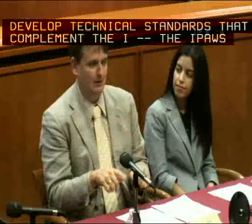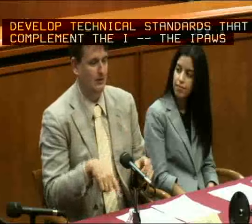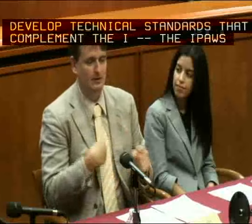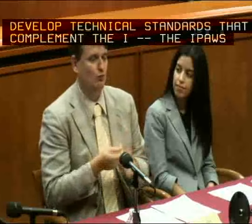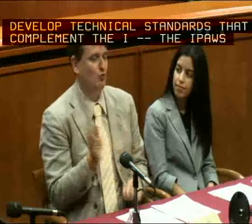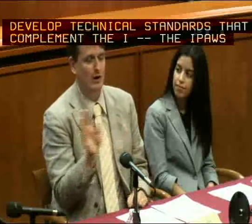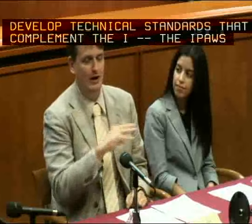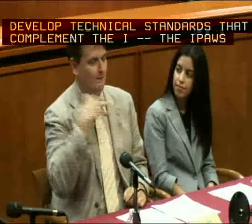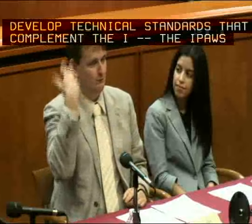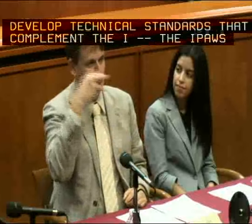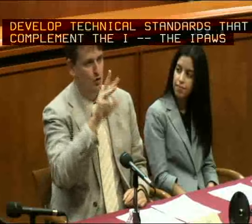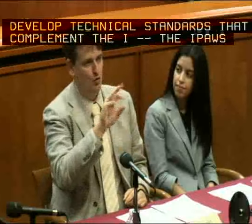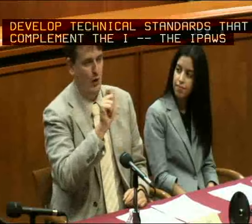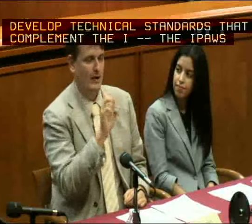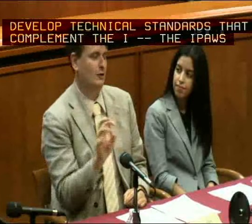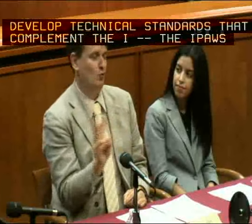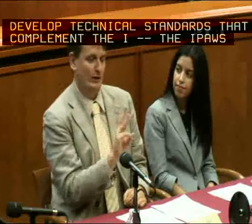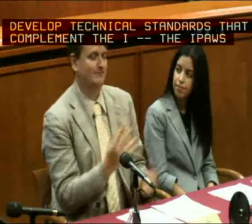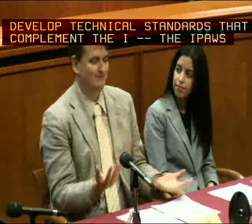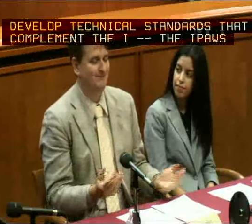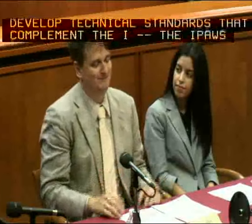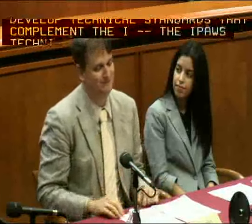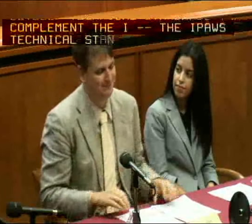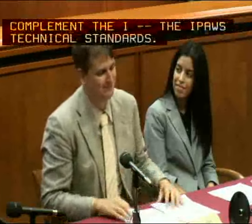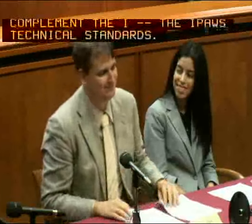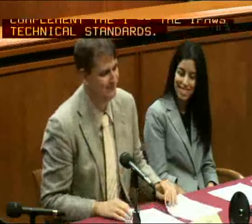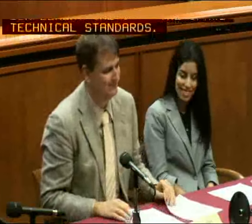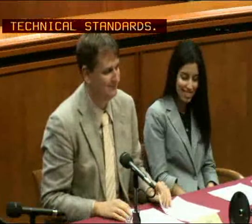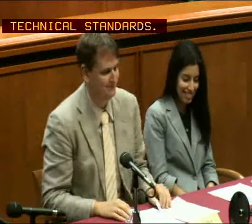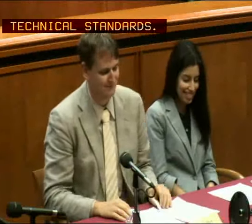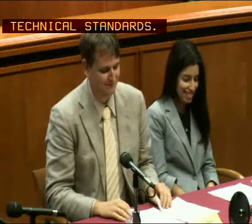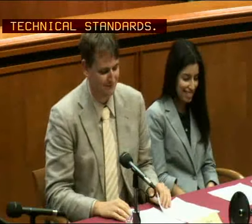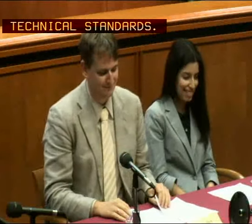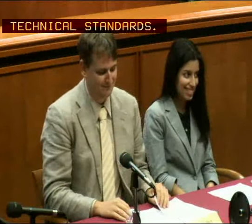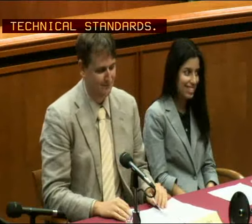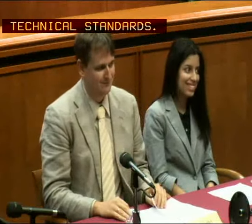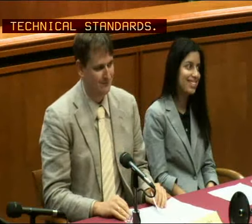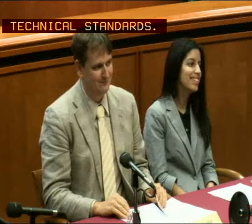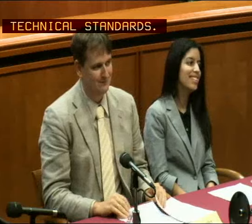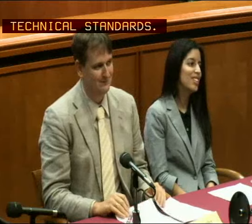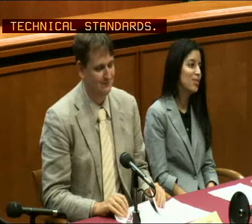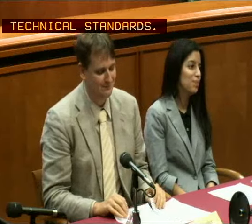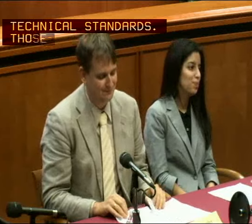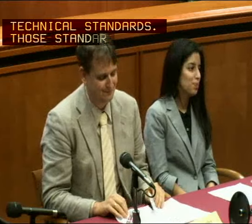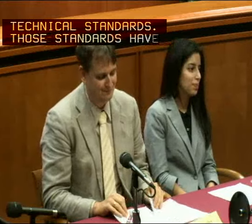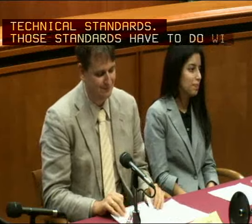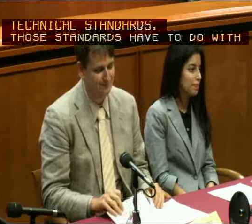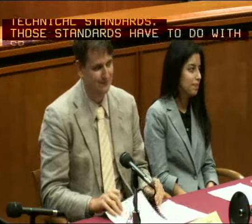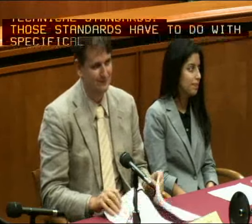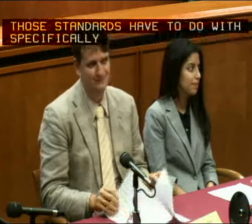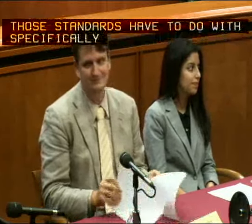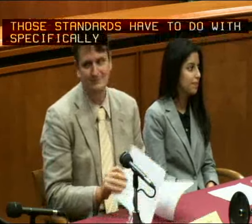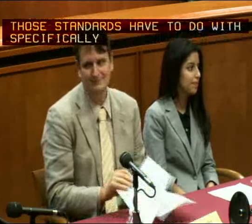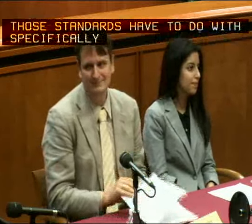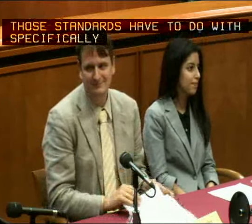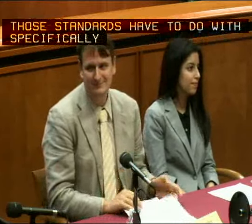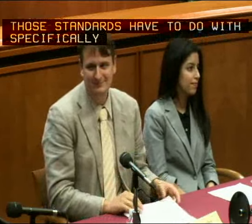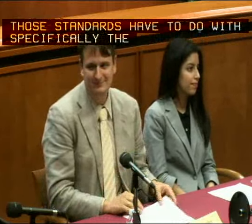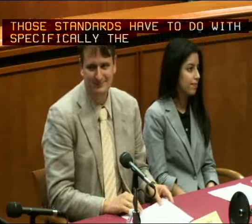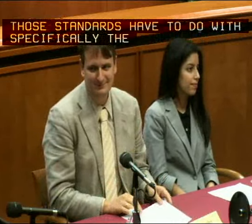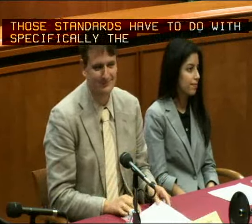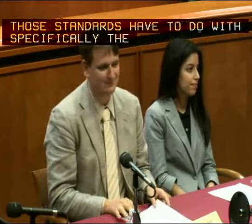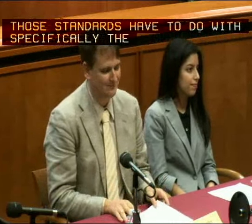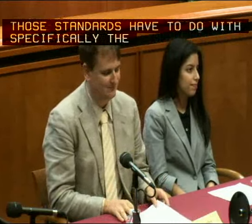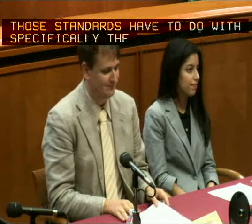Those standards having to do specifically with the nature of the emergency alert so that your connected devices know what to do when something comes up. If not, it will just be the Wild West